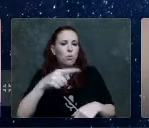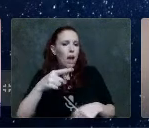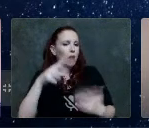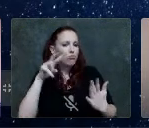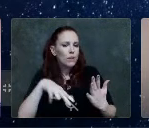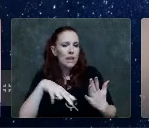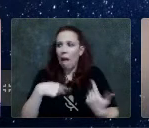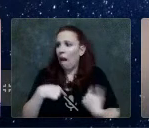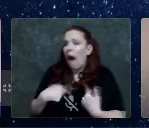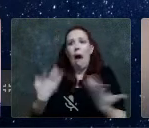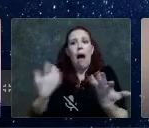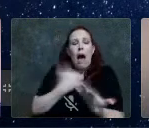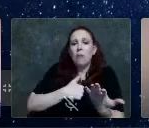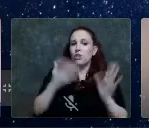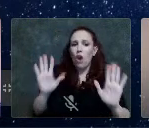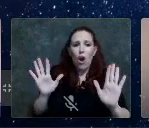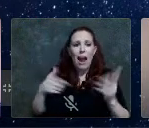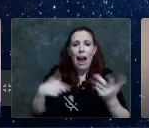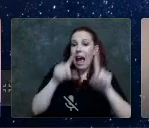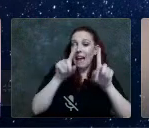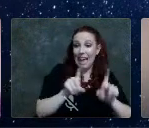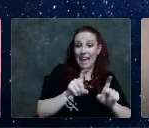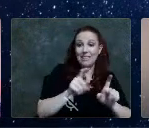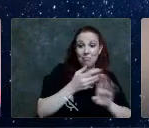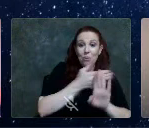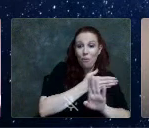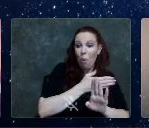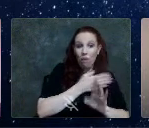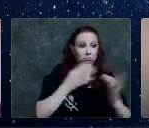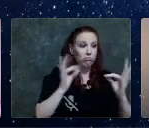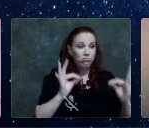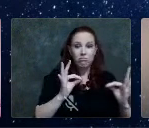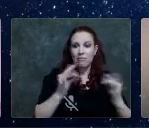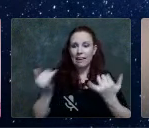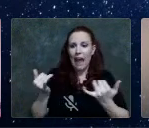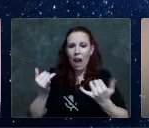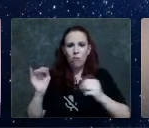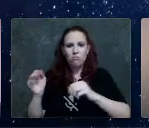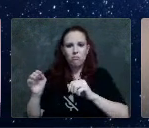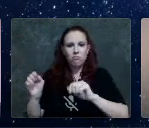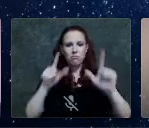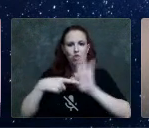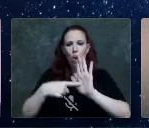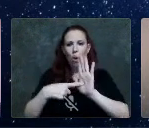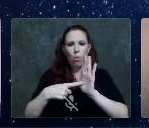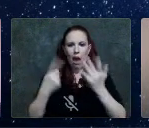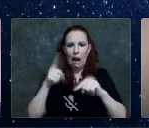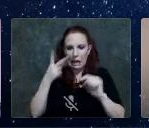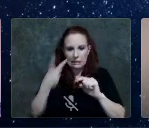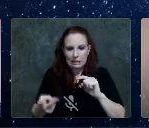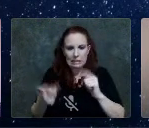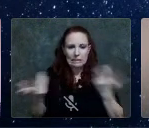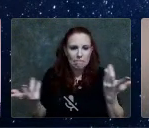some reason, I'm so sorry. When I tested this didn't happen, but when I went to present mode, it took up my whole screen. Oh, okay. All right then. And